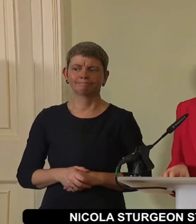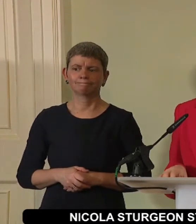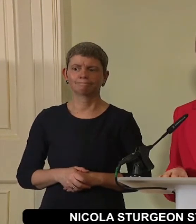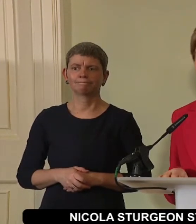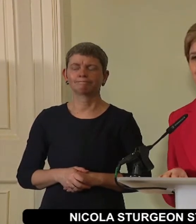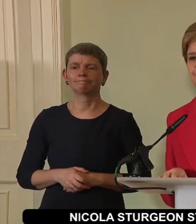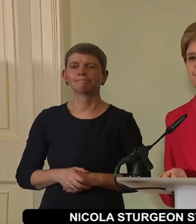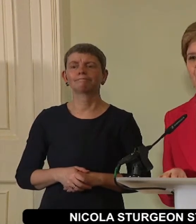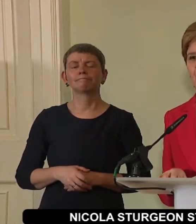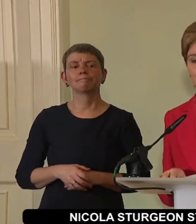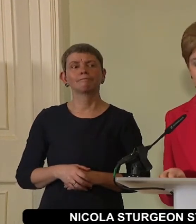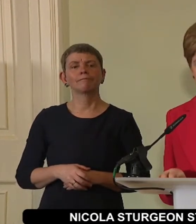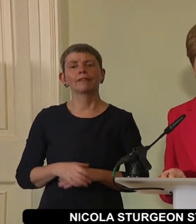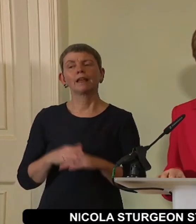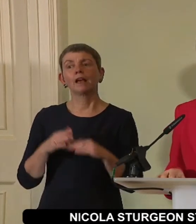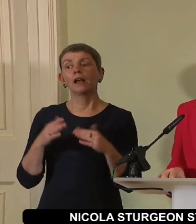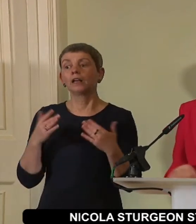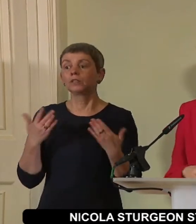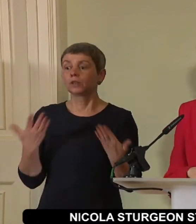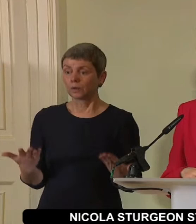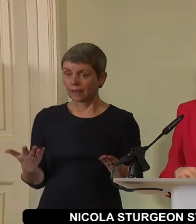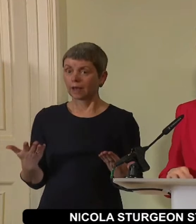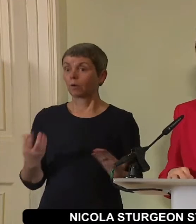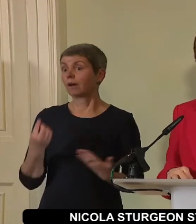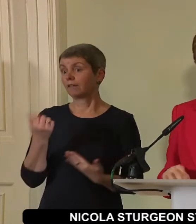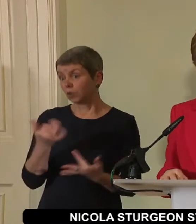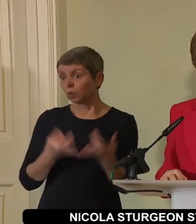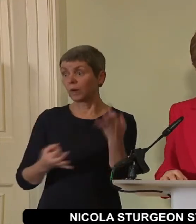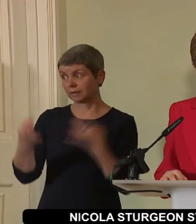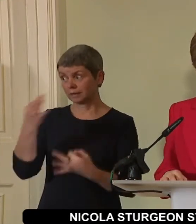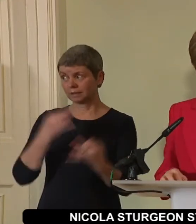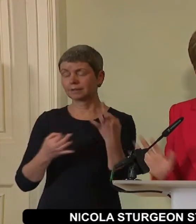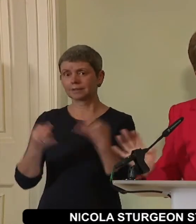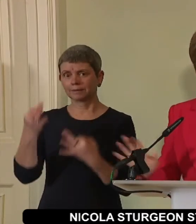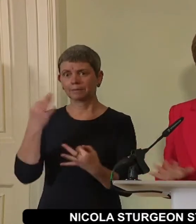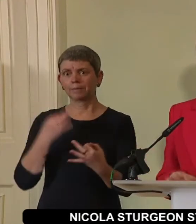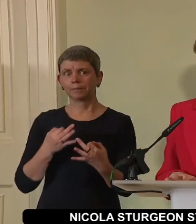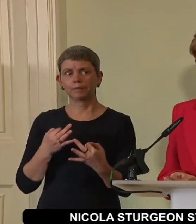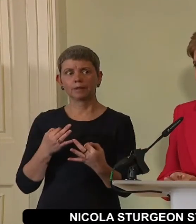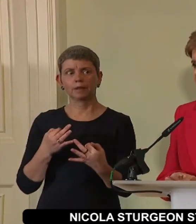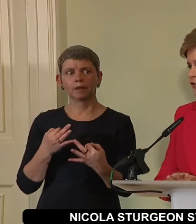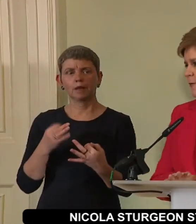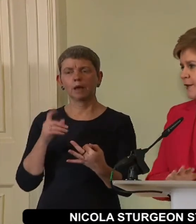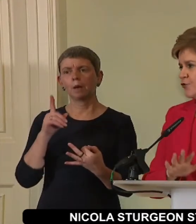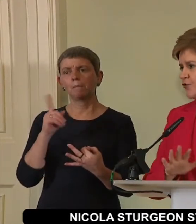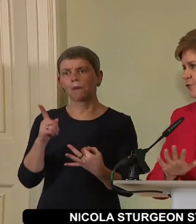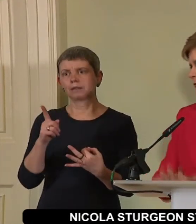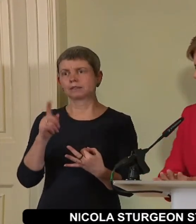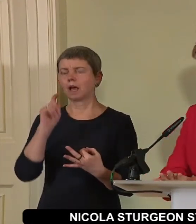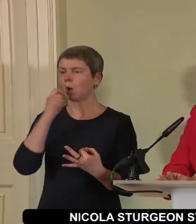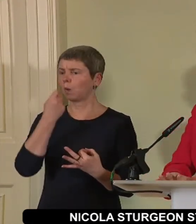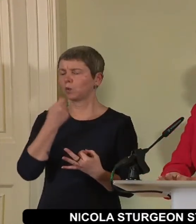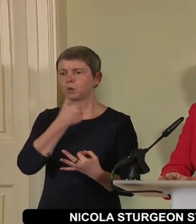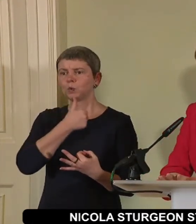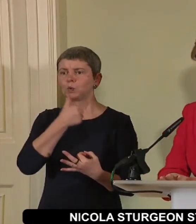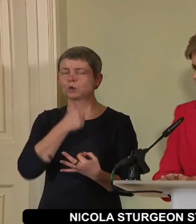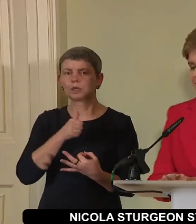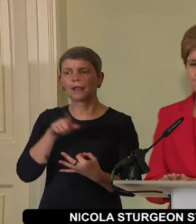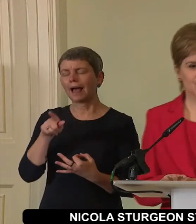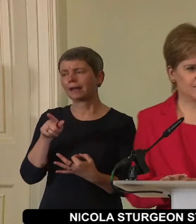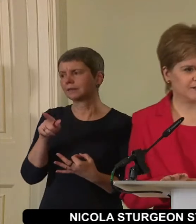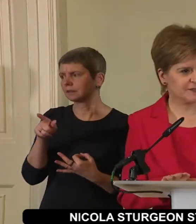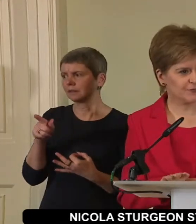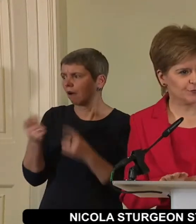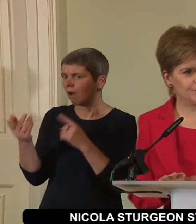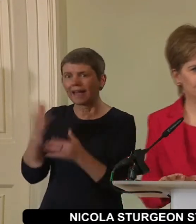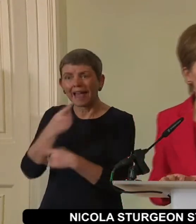And with that, I will take a few questions. If you forgive me, I'm not going to do my usual and go round absolutely